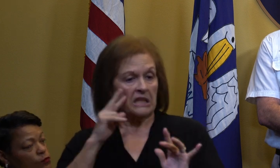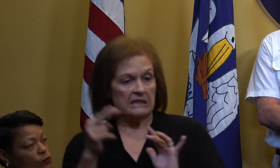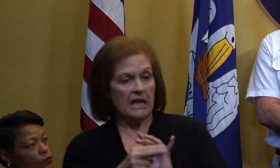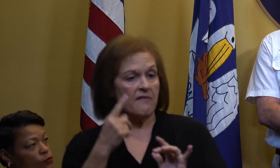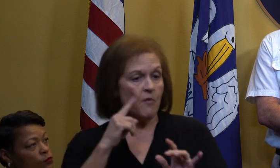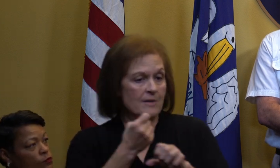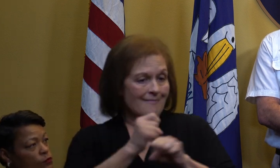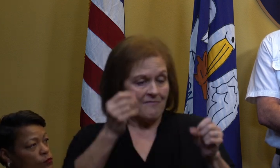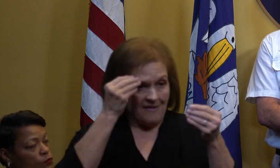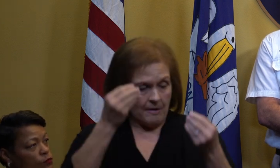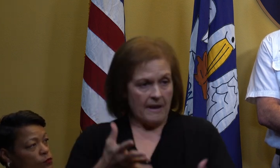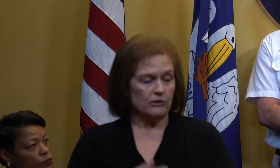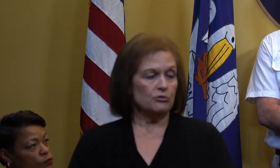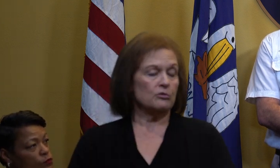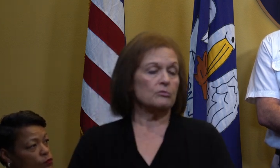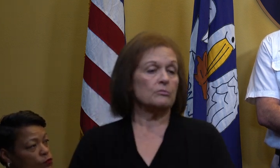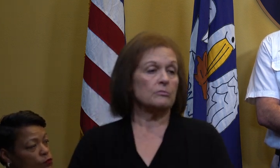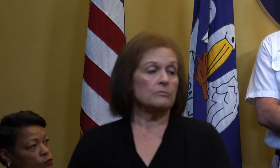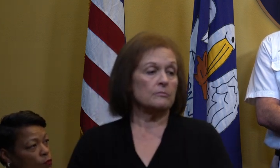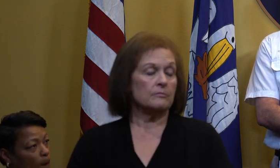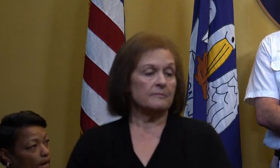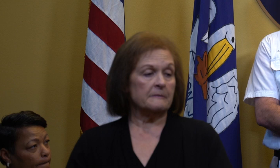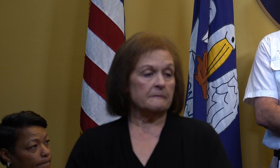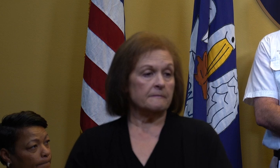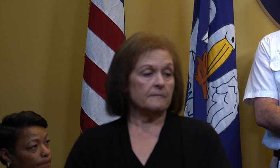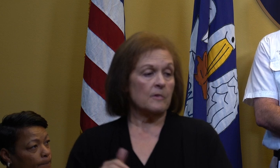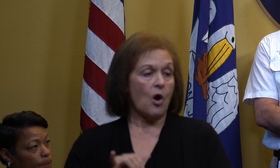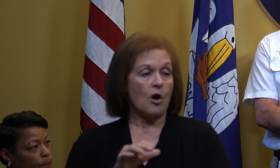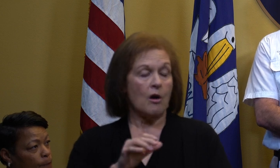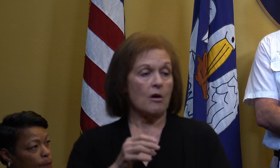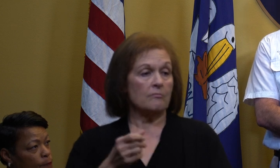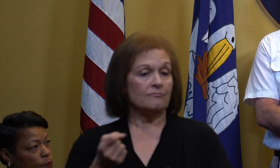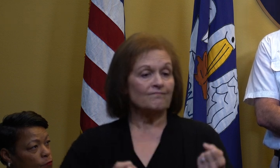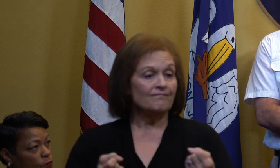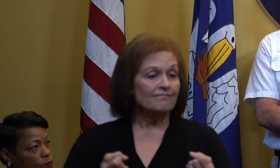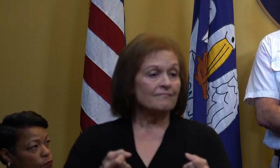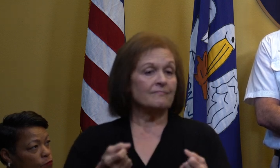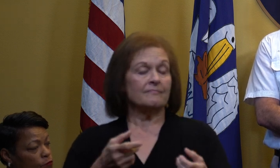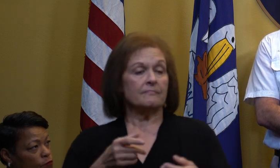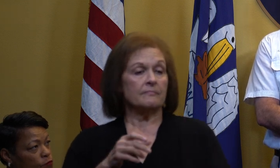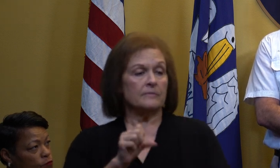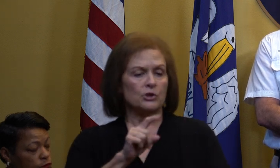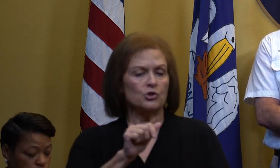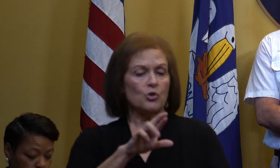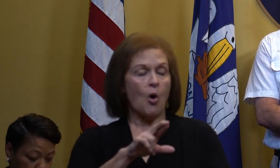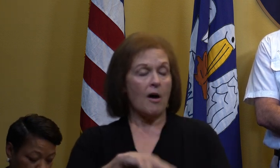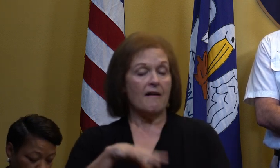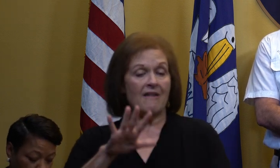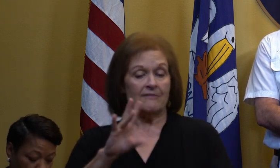safety information. You may also report stalled vehicles and unsafe roadway conditions at star